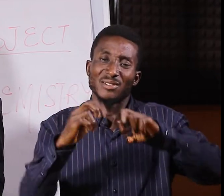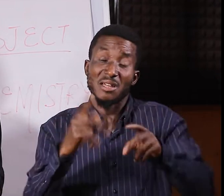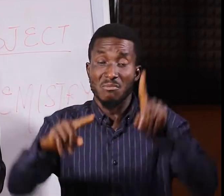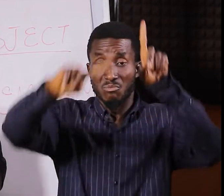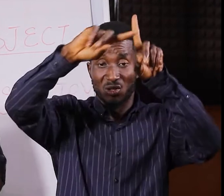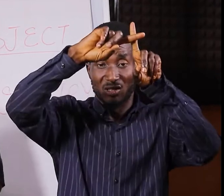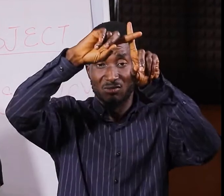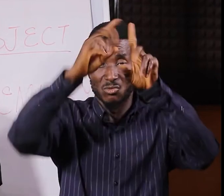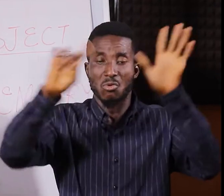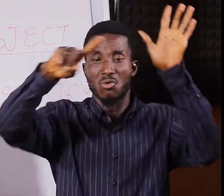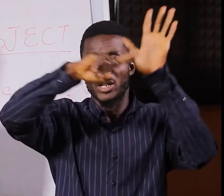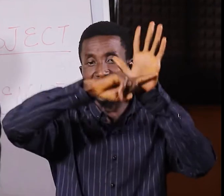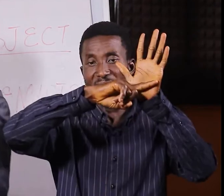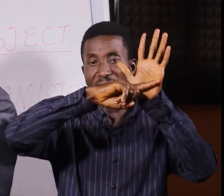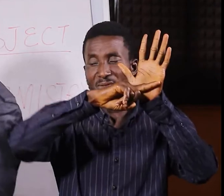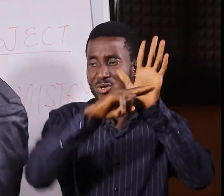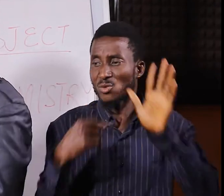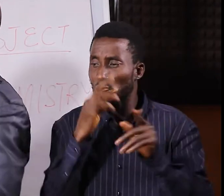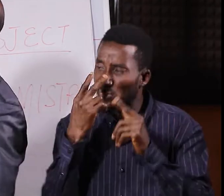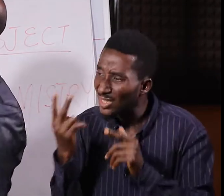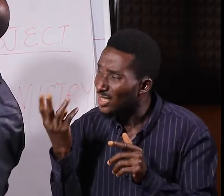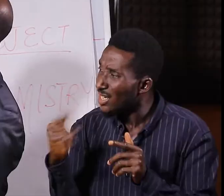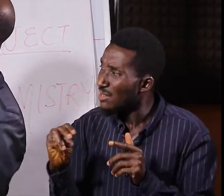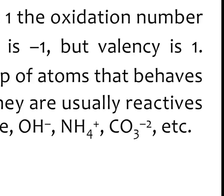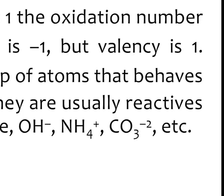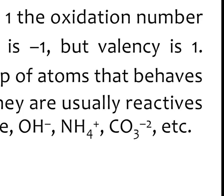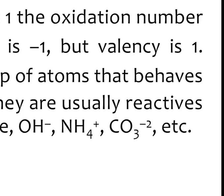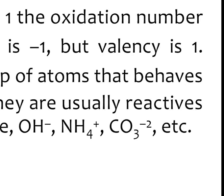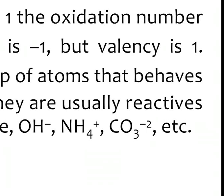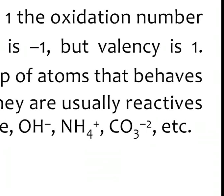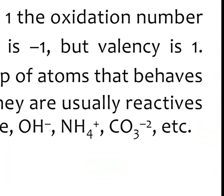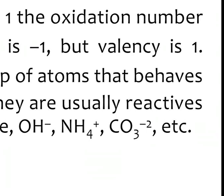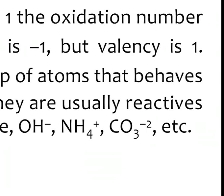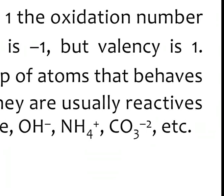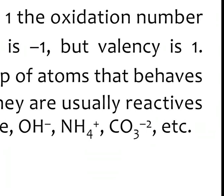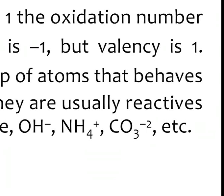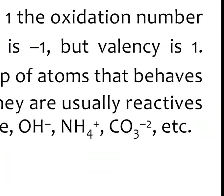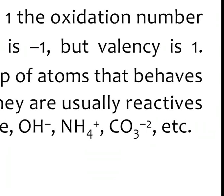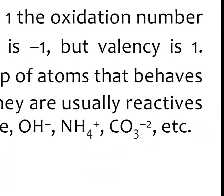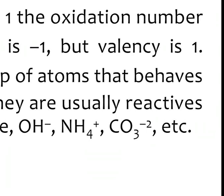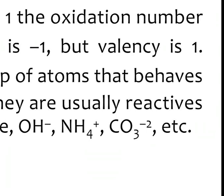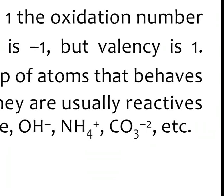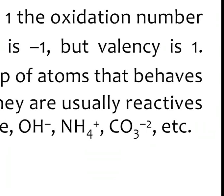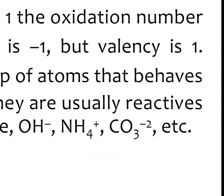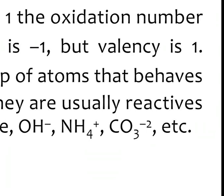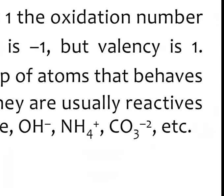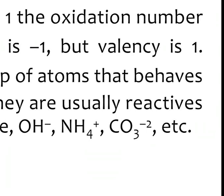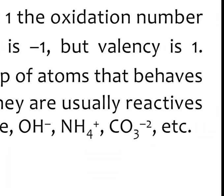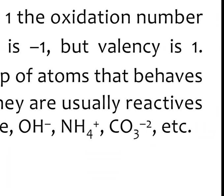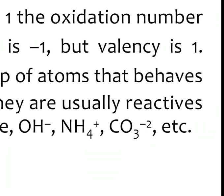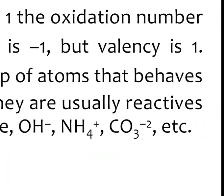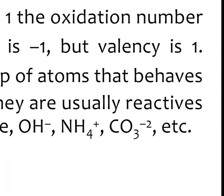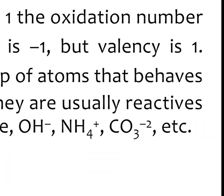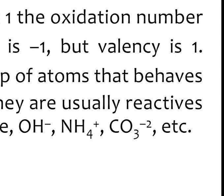positive or negative. We'll be seeing them. Let me look at, you say, oxidation number and valency. Now,